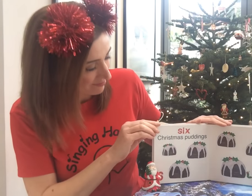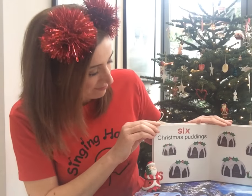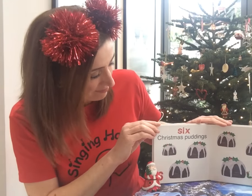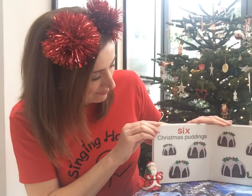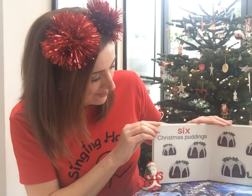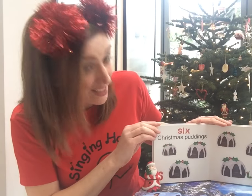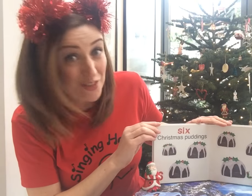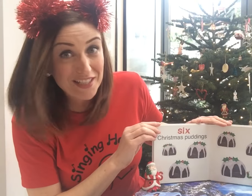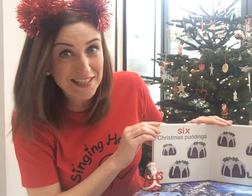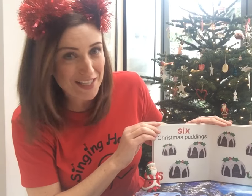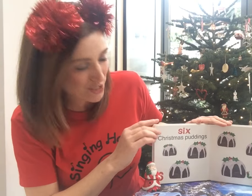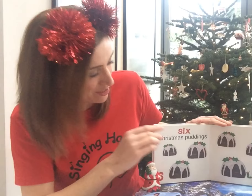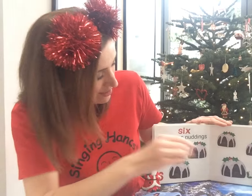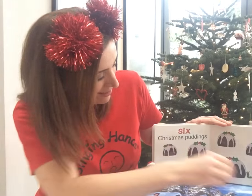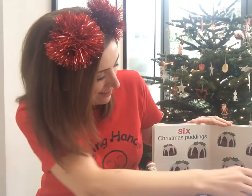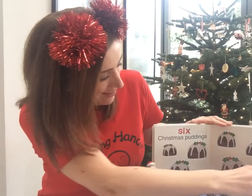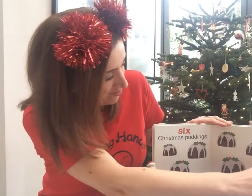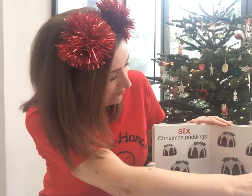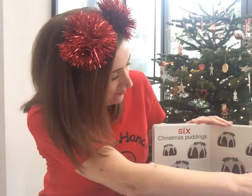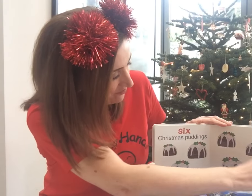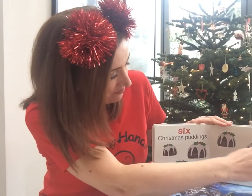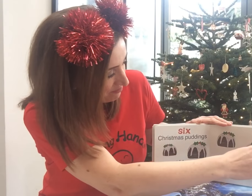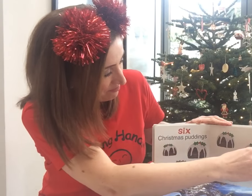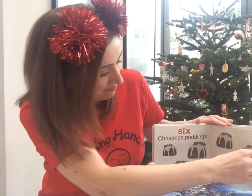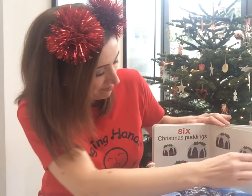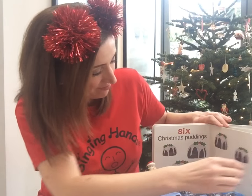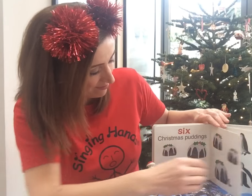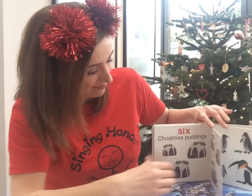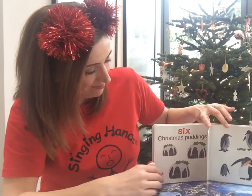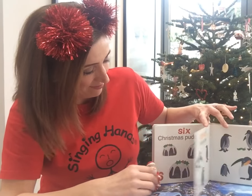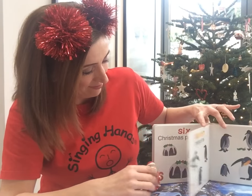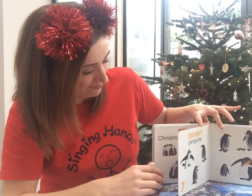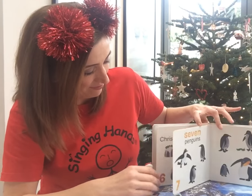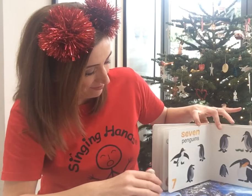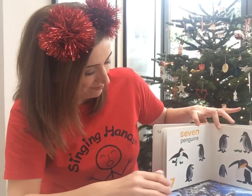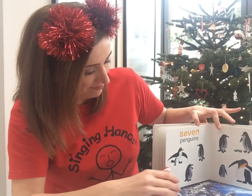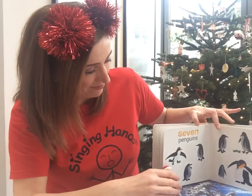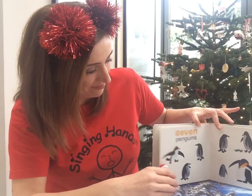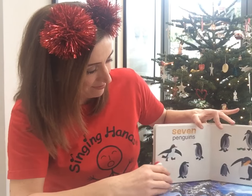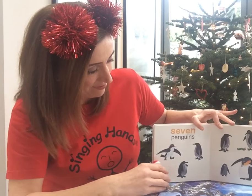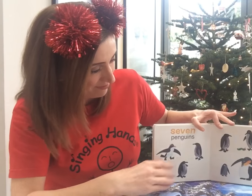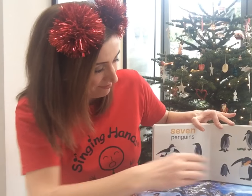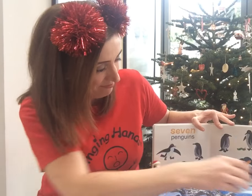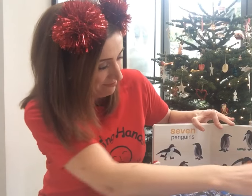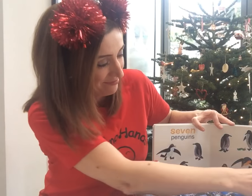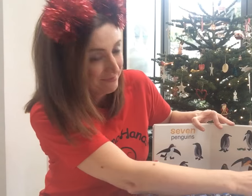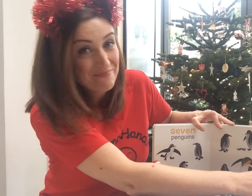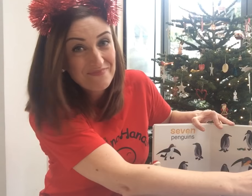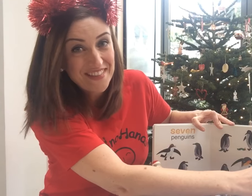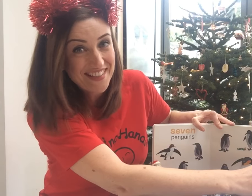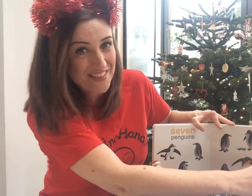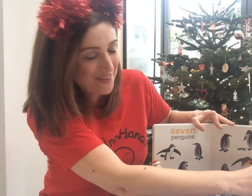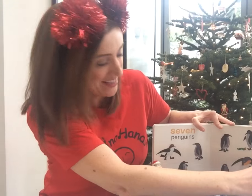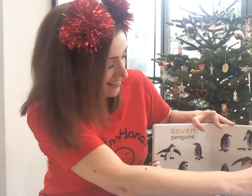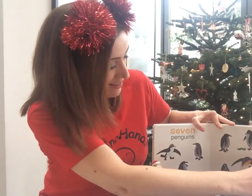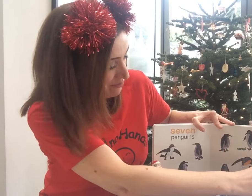puddings they look delicious this is a great sign